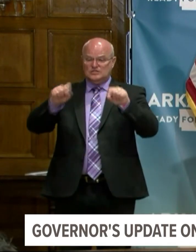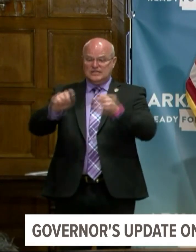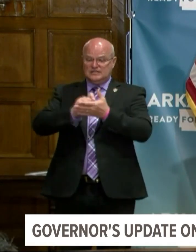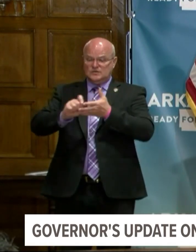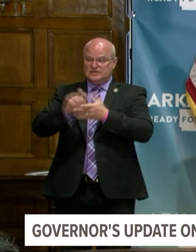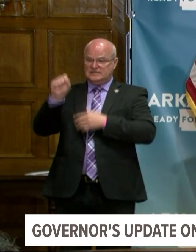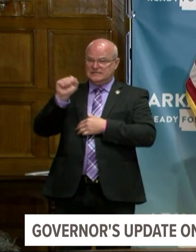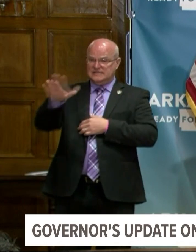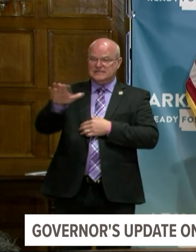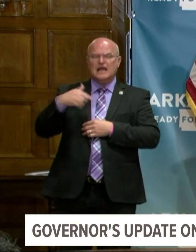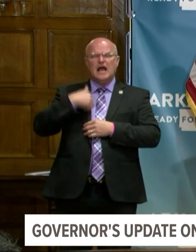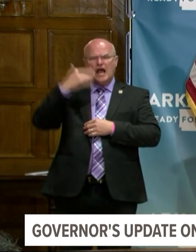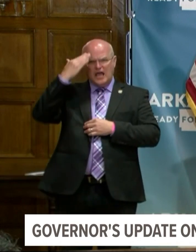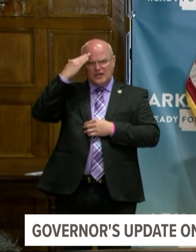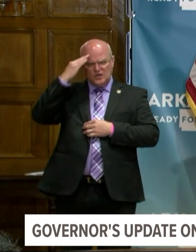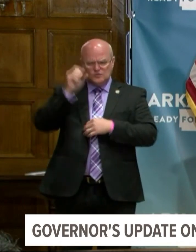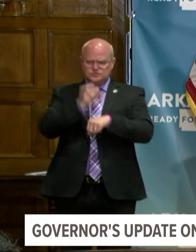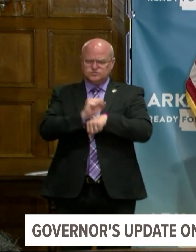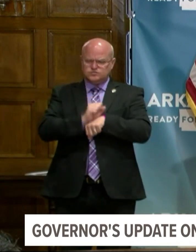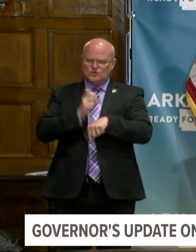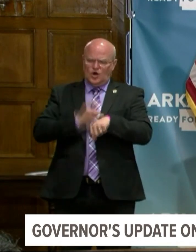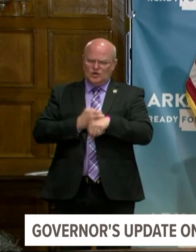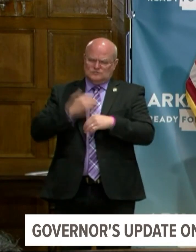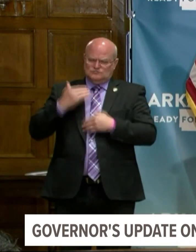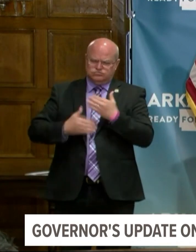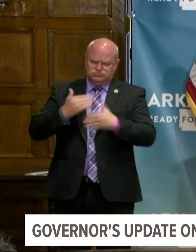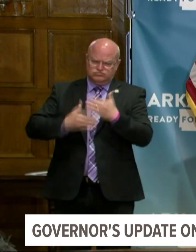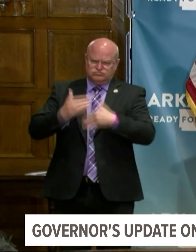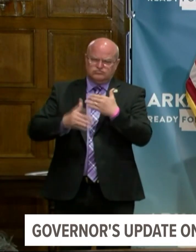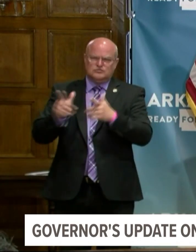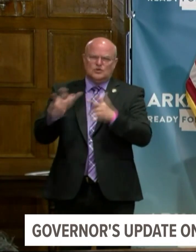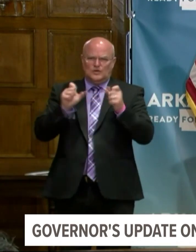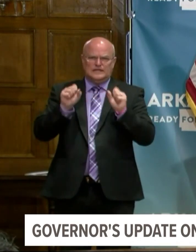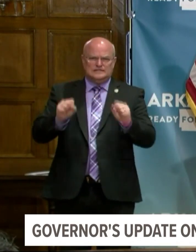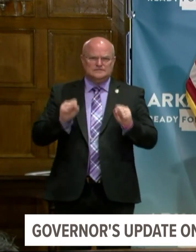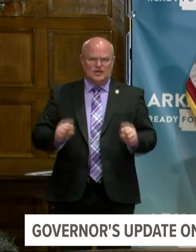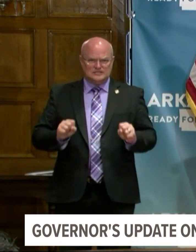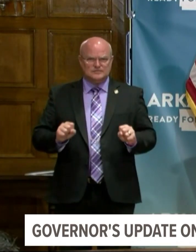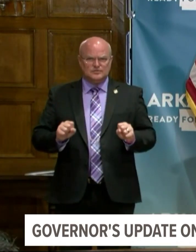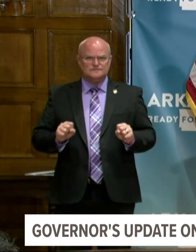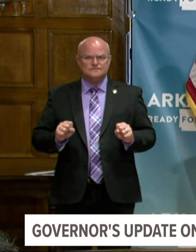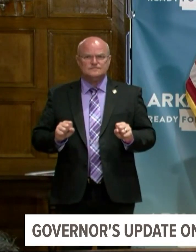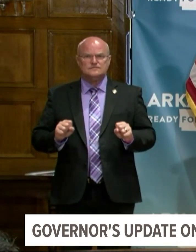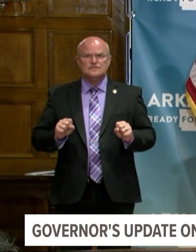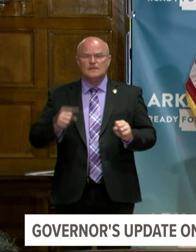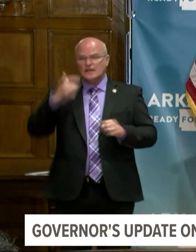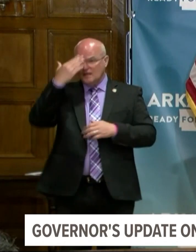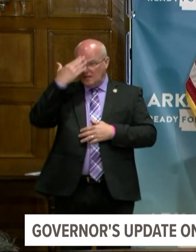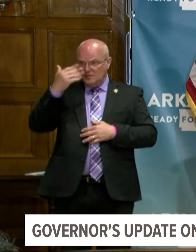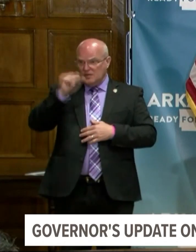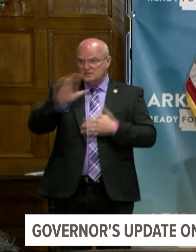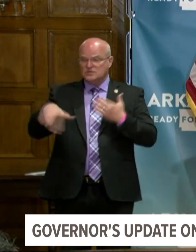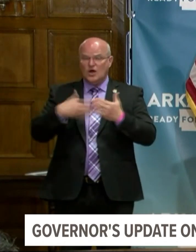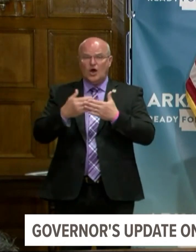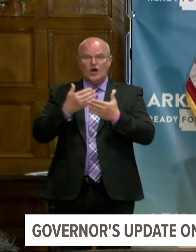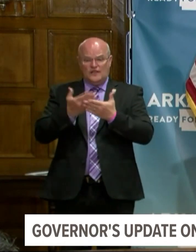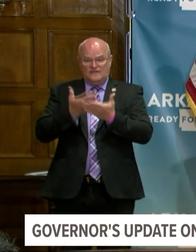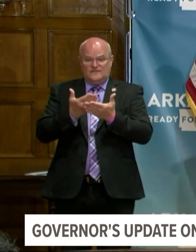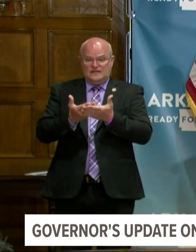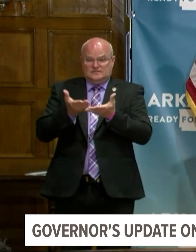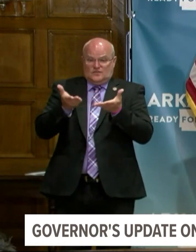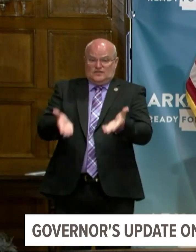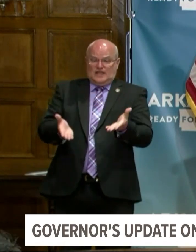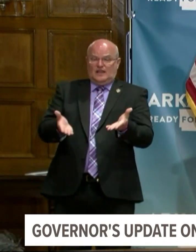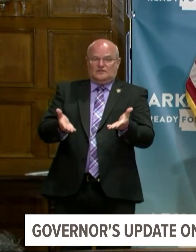actually issued, I know that they're going to work very hard to process those as quickly as possible because all the funds are